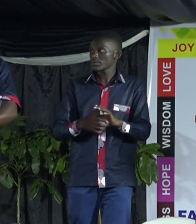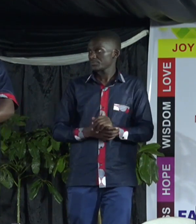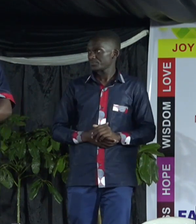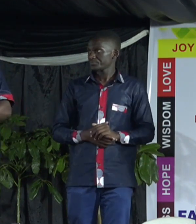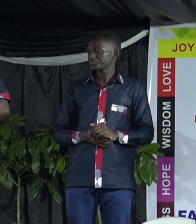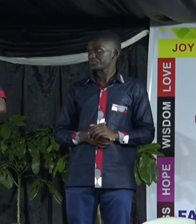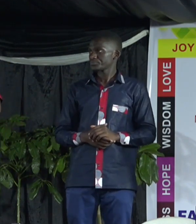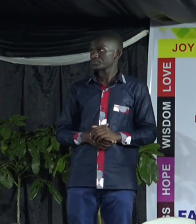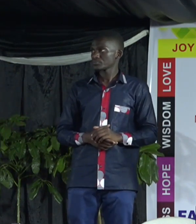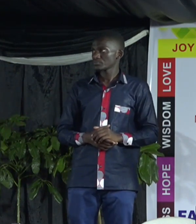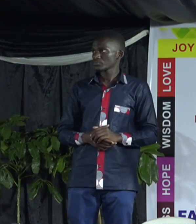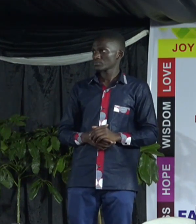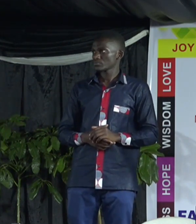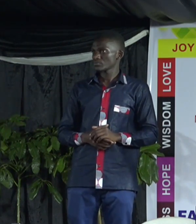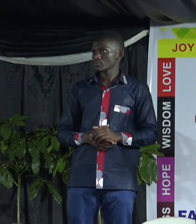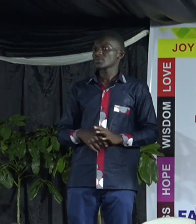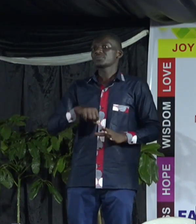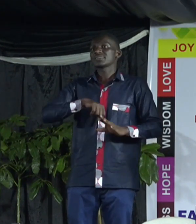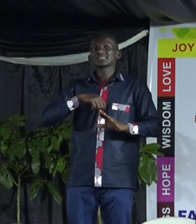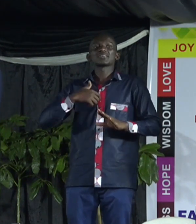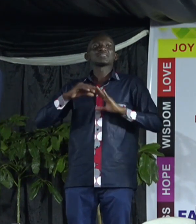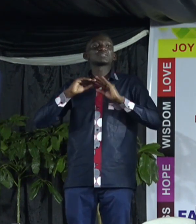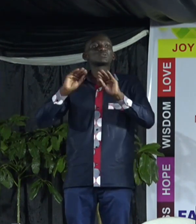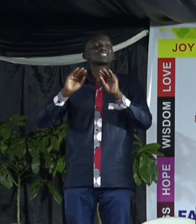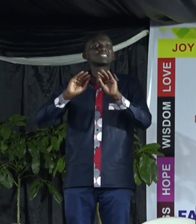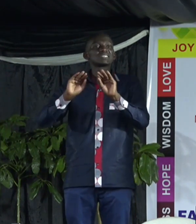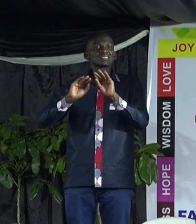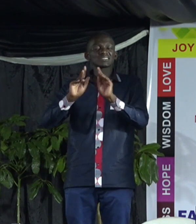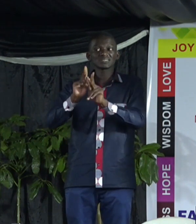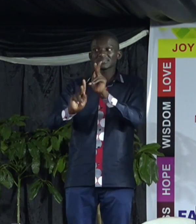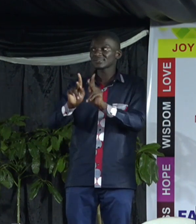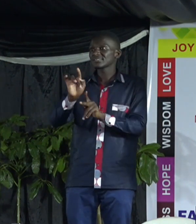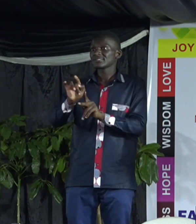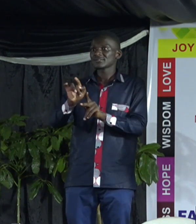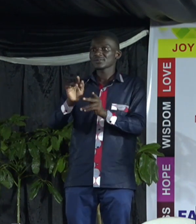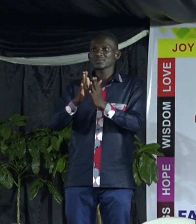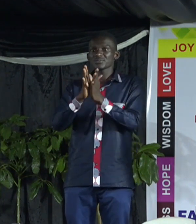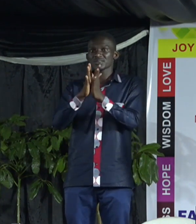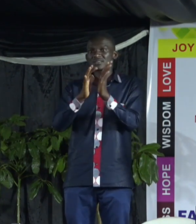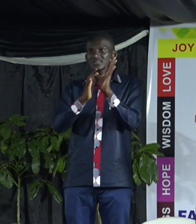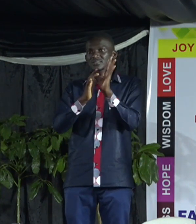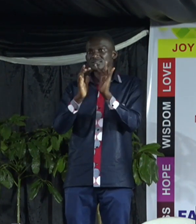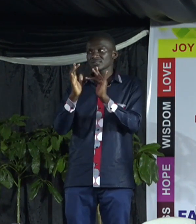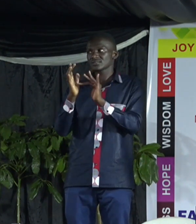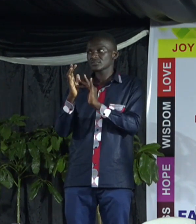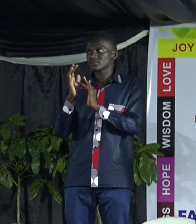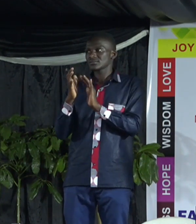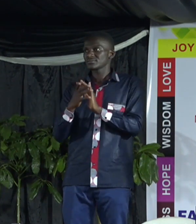people. Ngangenda basomesa. And I was supposed to teach them. Yesiyebazibwe. Praise be to